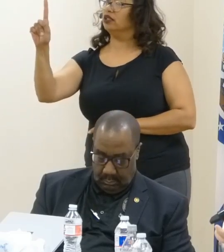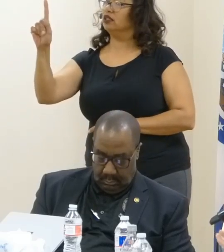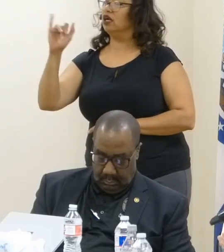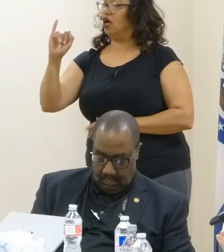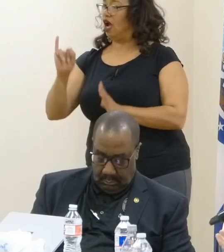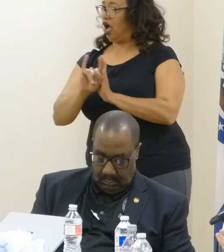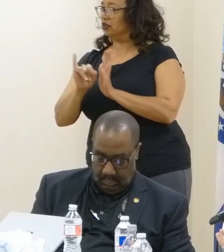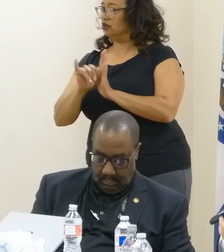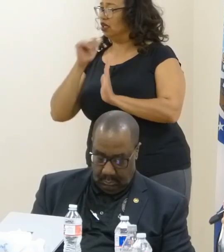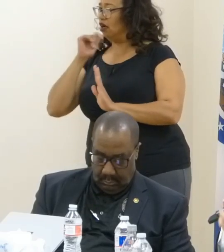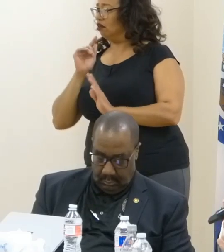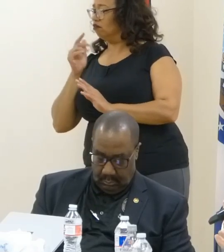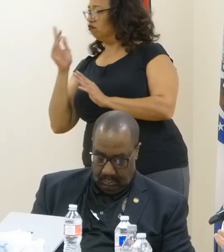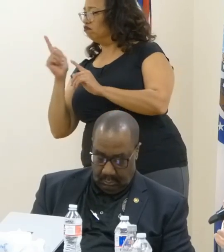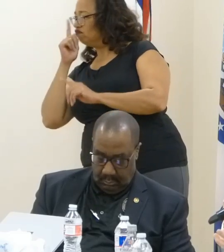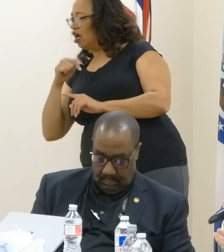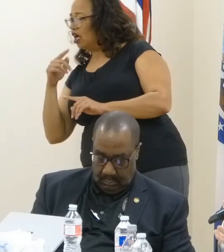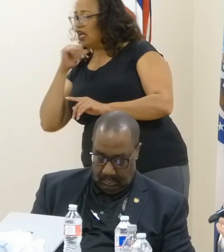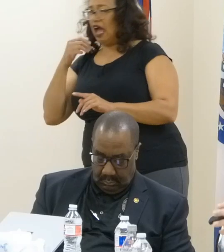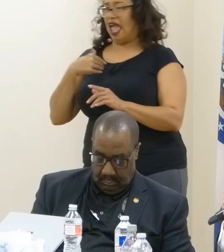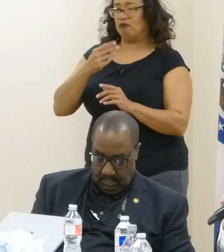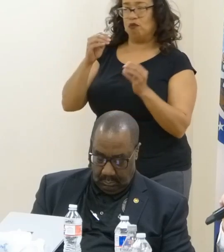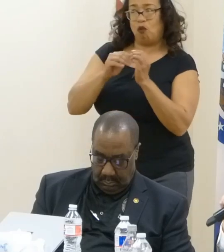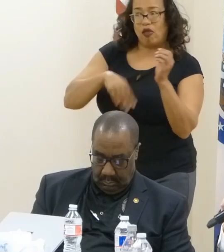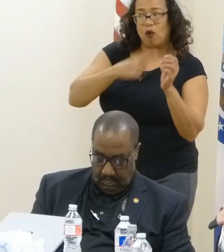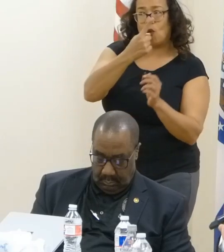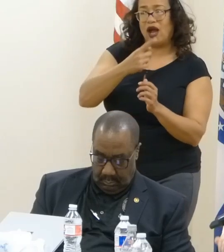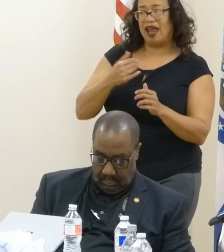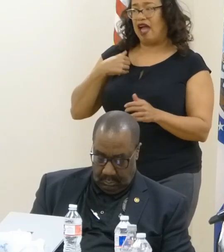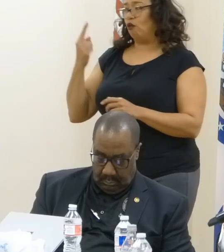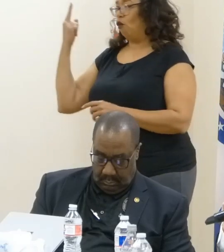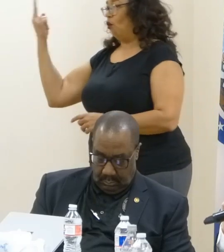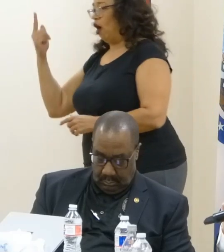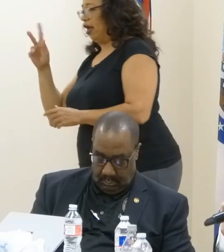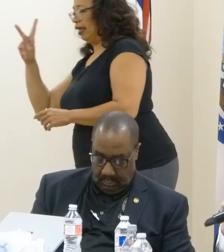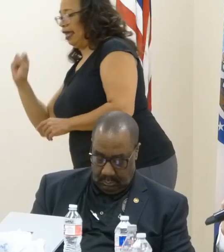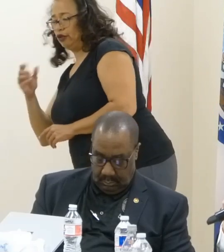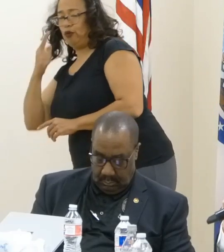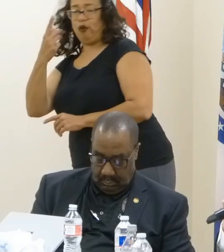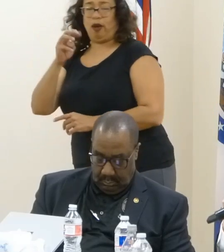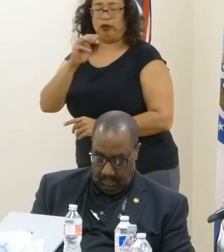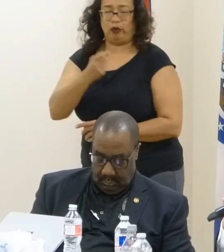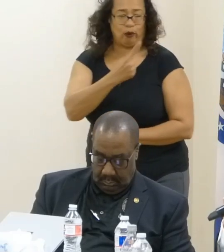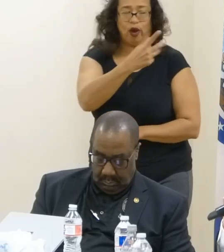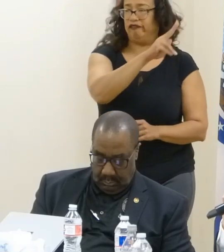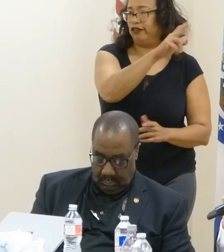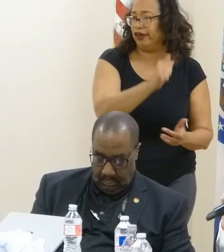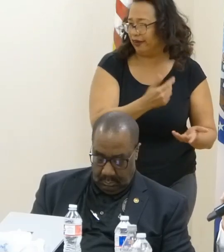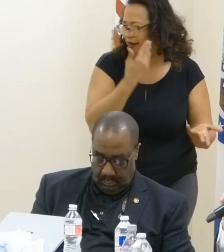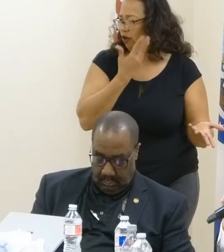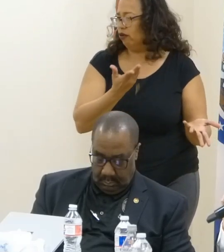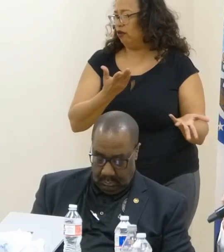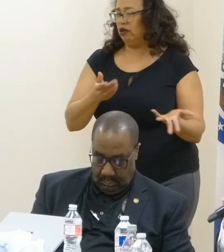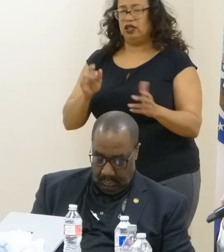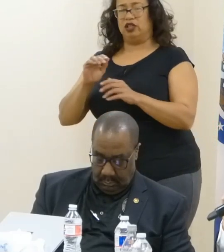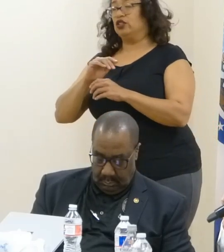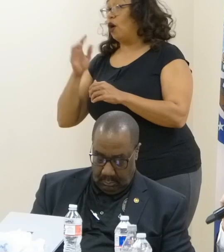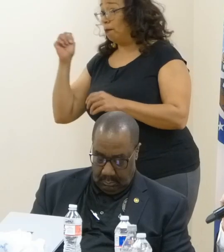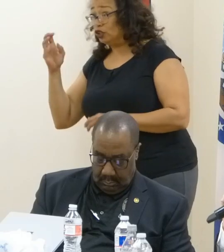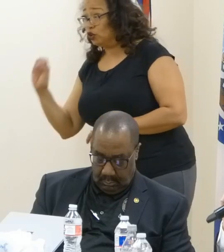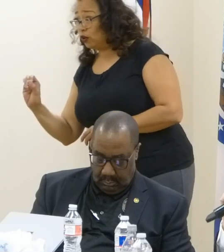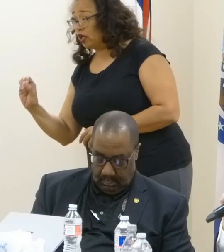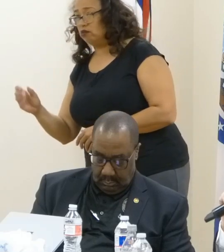getting fraudulent or multiple identifications. So that's the whole reason behind the program. It took Missouri a while to get here. There